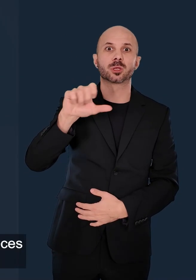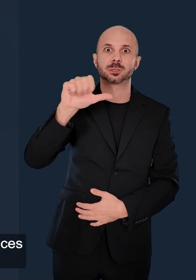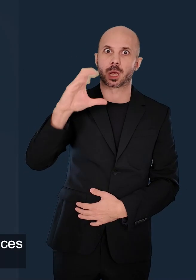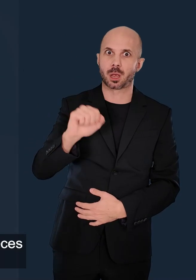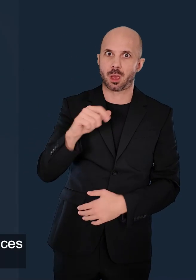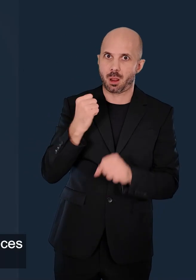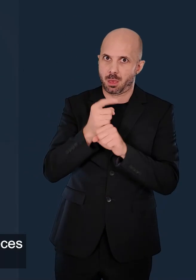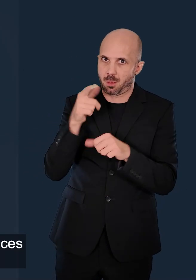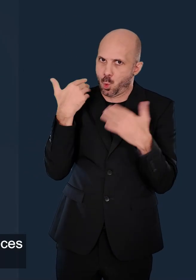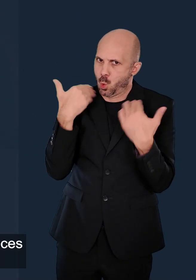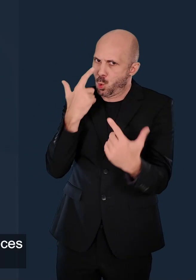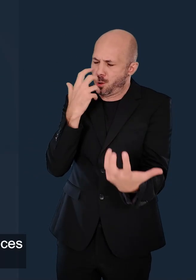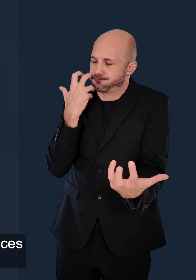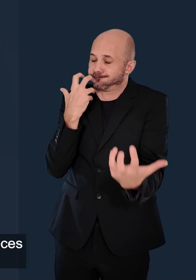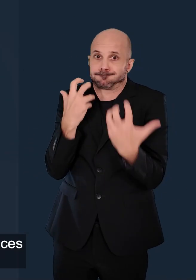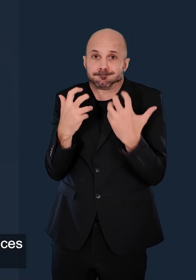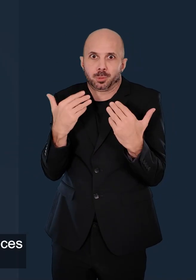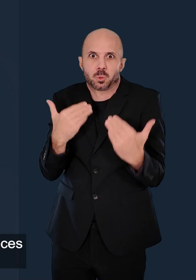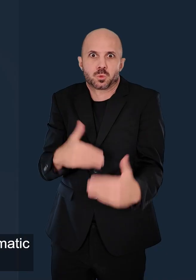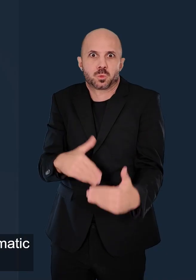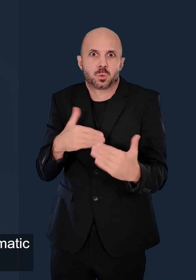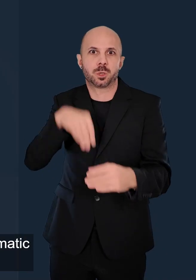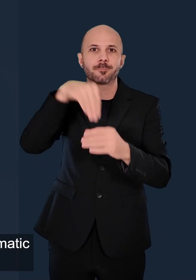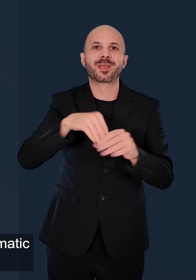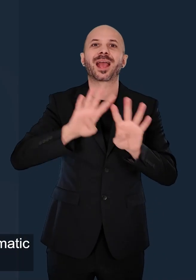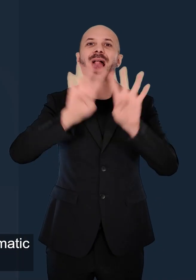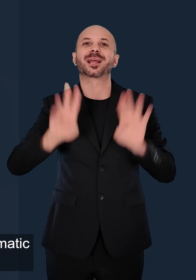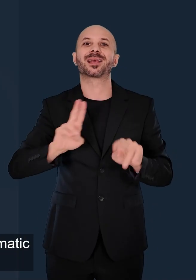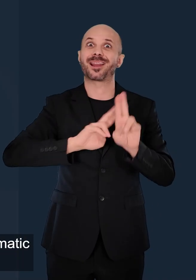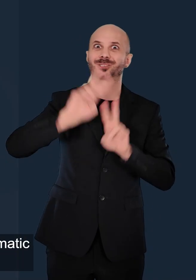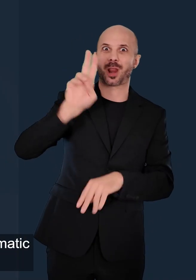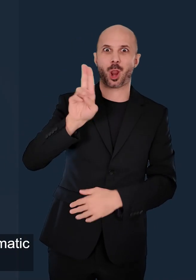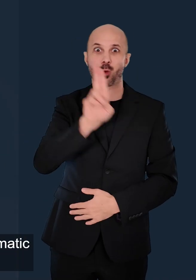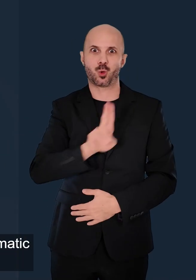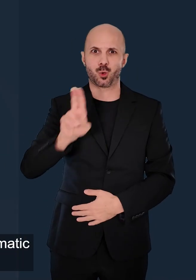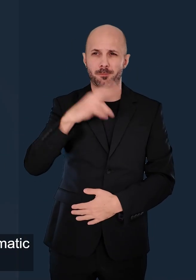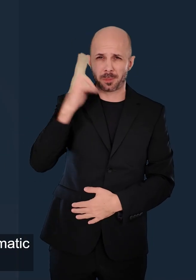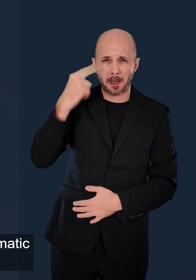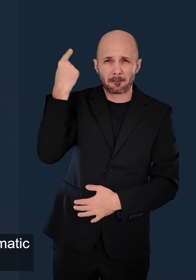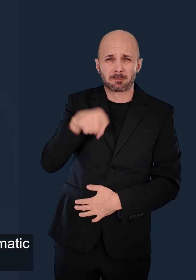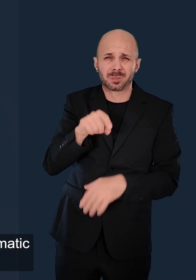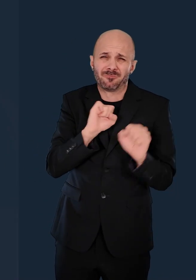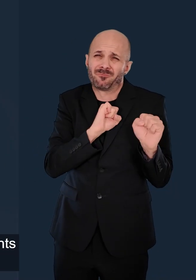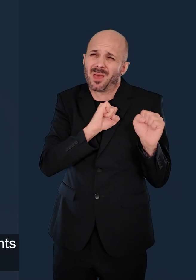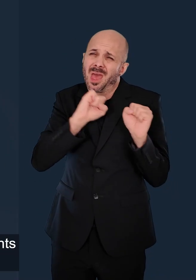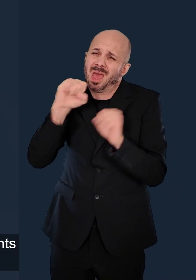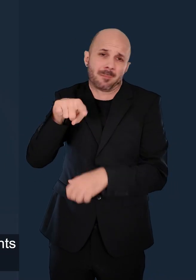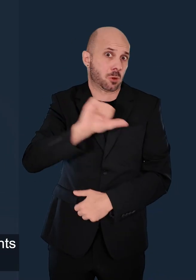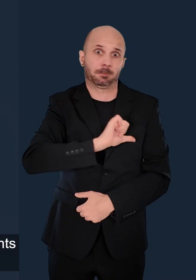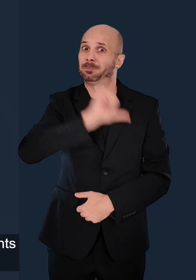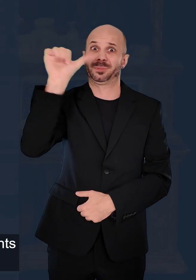of the undisputed masterpieces of the collection of Galleria Nazionale dell'Umbria, an emblematic painting